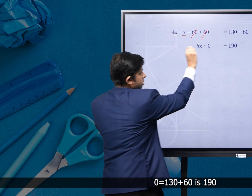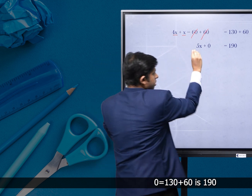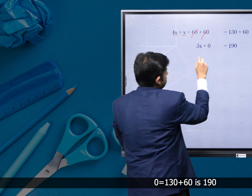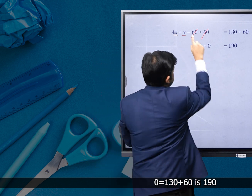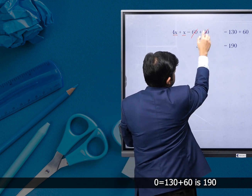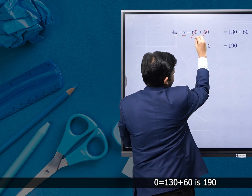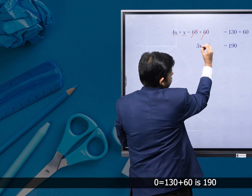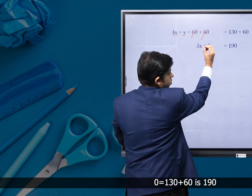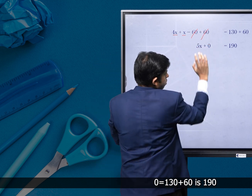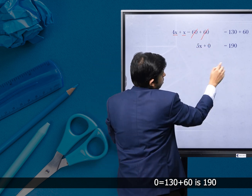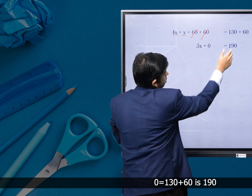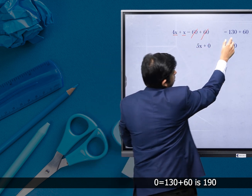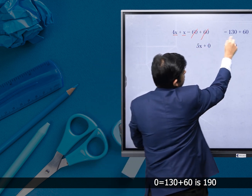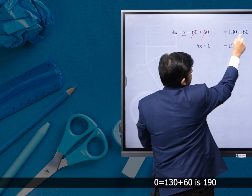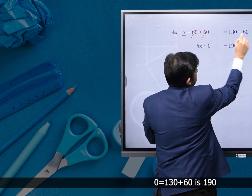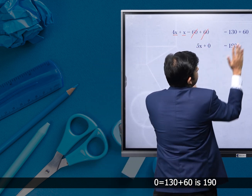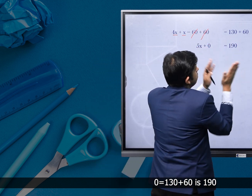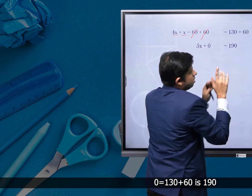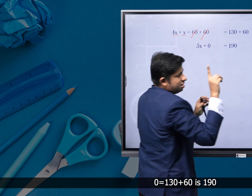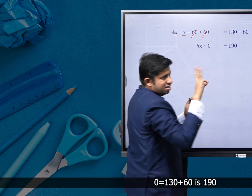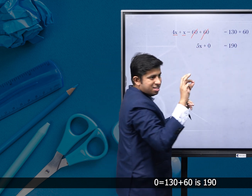130 plus 60 is 190.